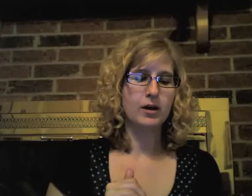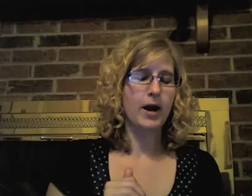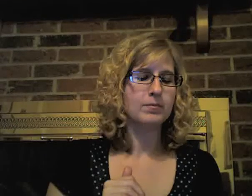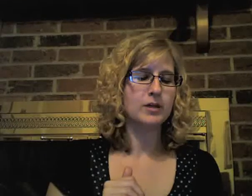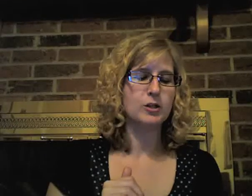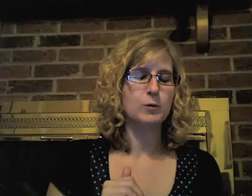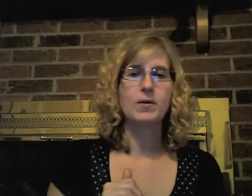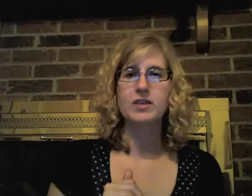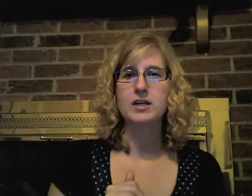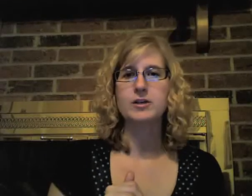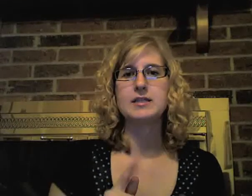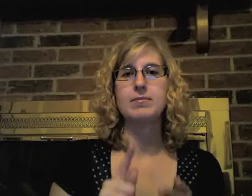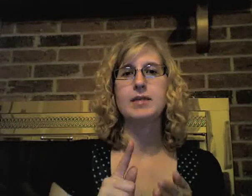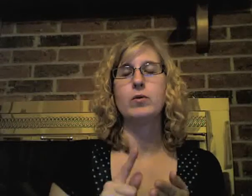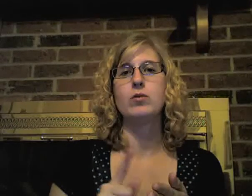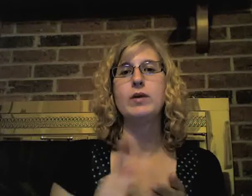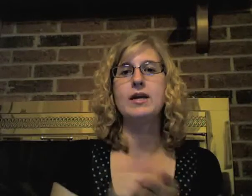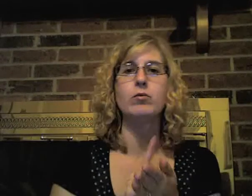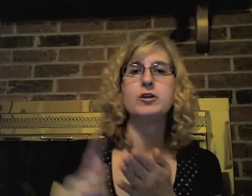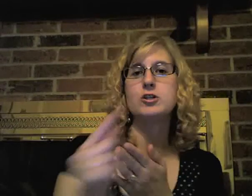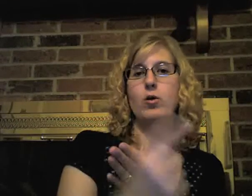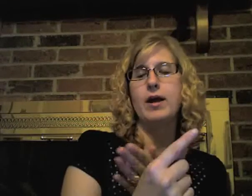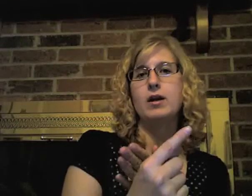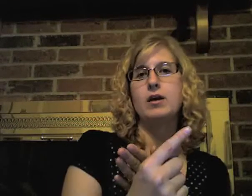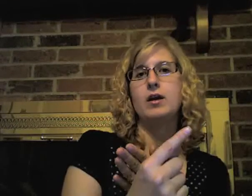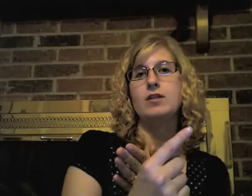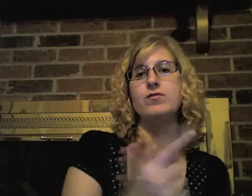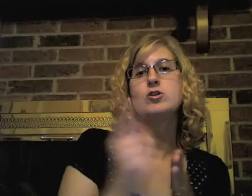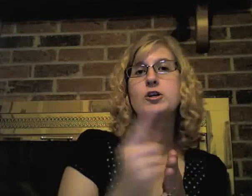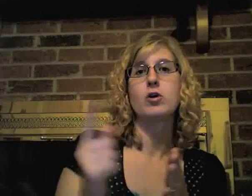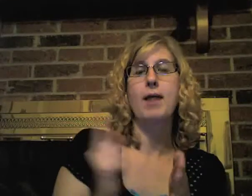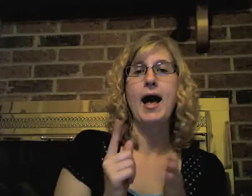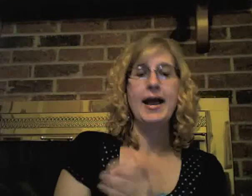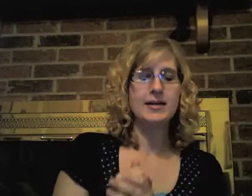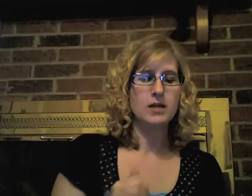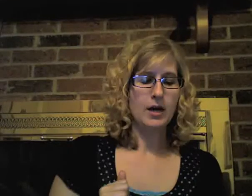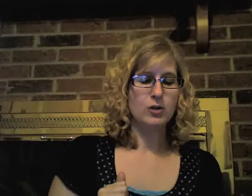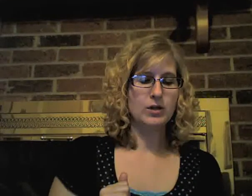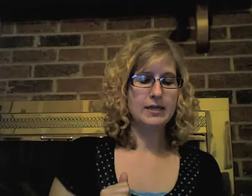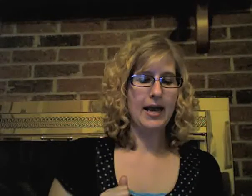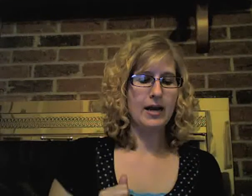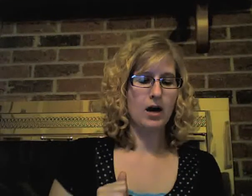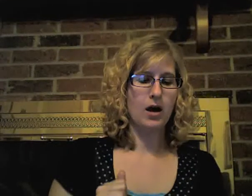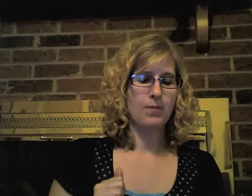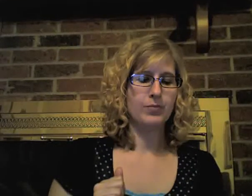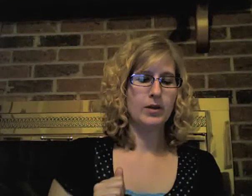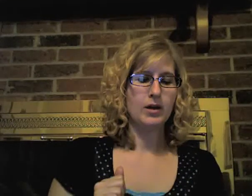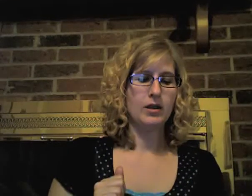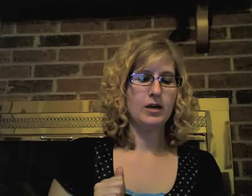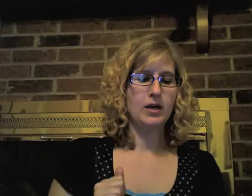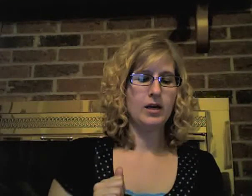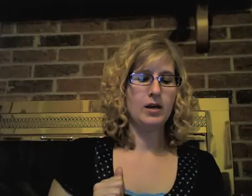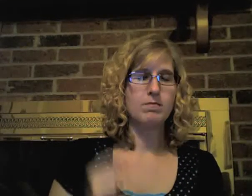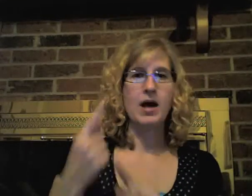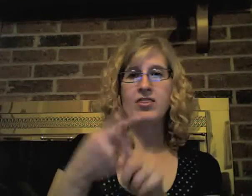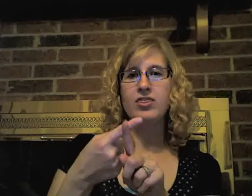with the week, where you can show it in the future or behind. You can take the month and you can show next month, the